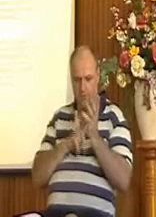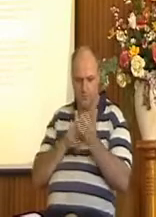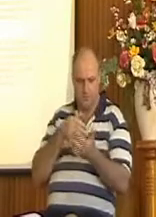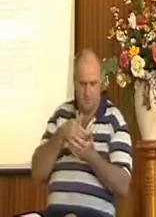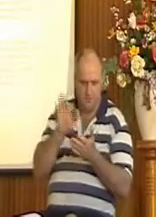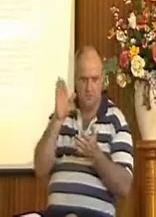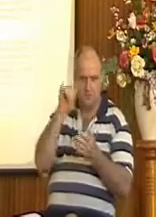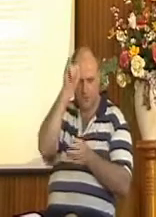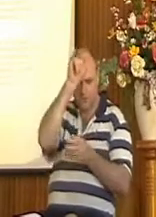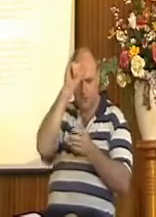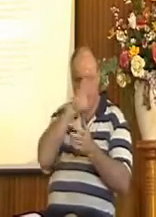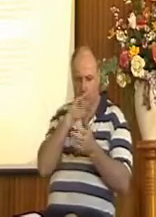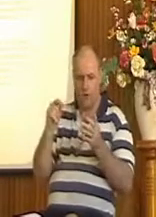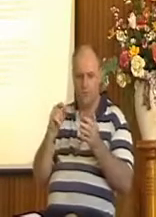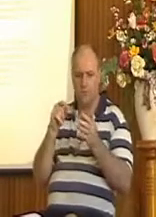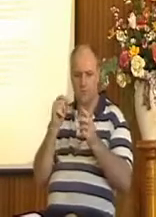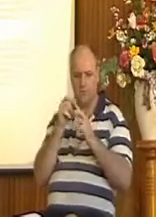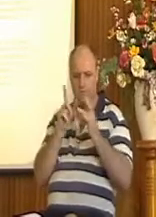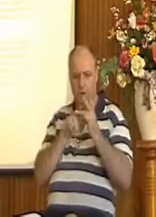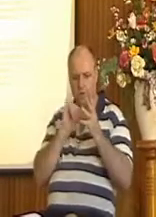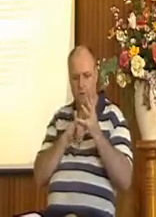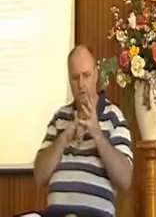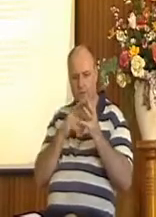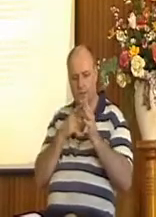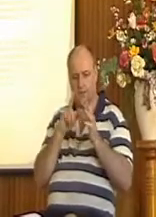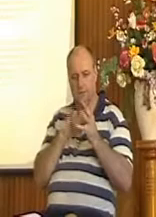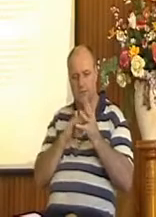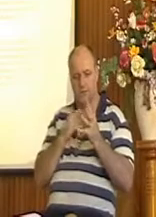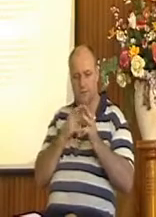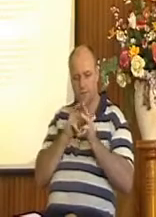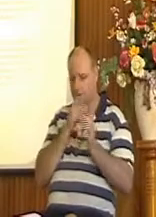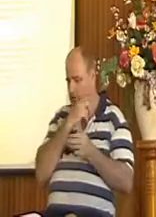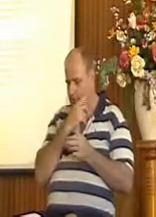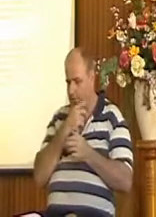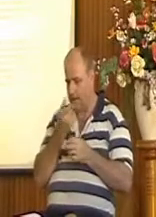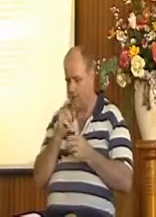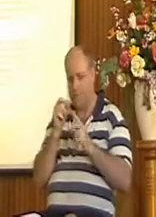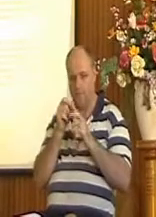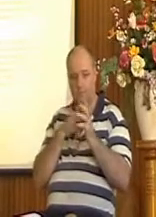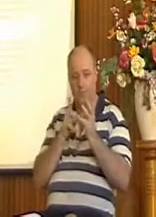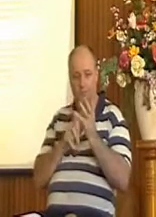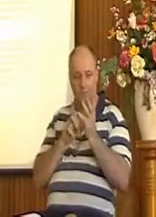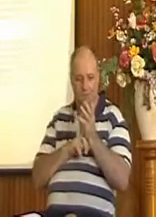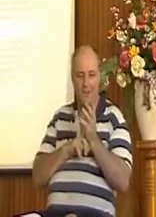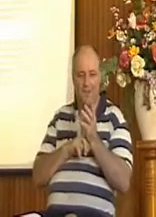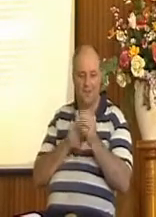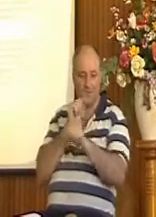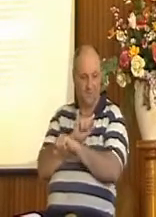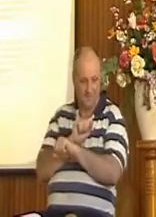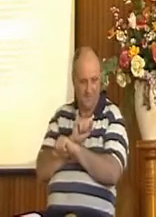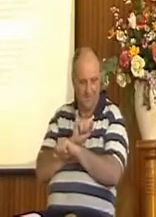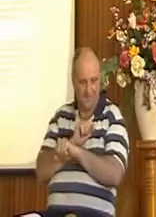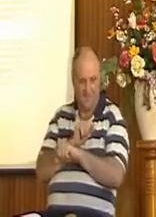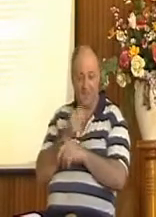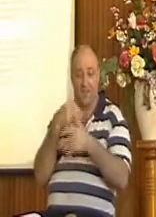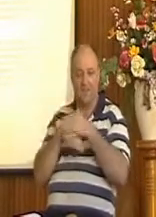girl, and made an uproar, and they put him in jail, and then he made an uproar. In the middle